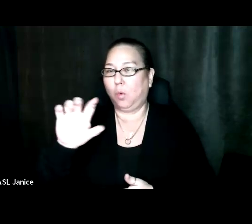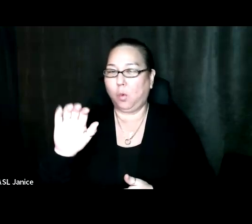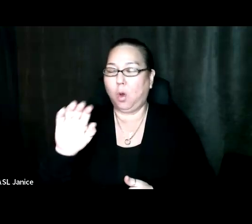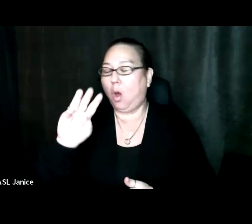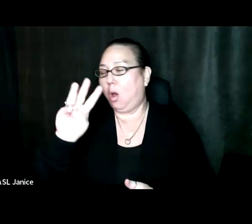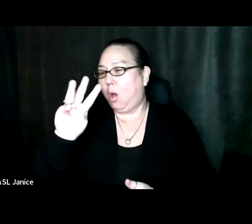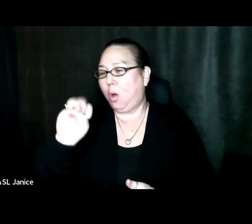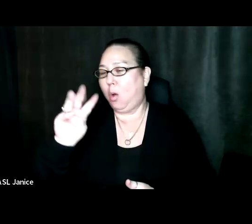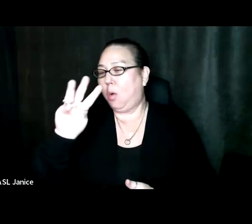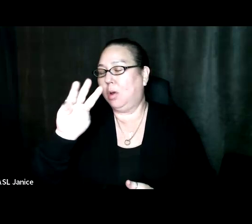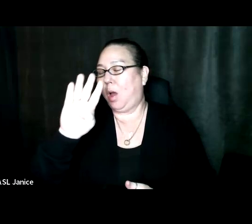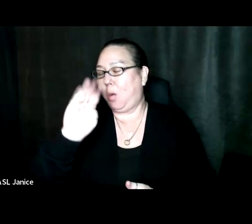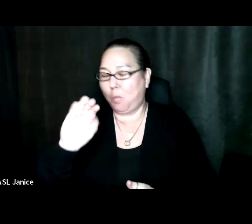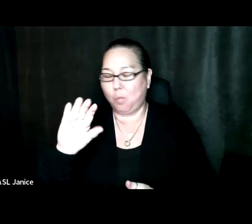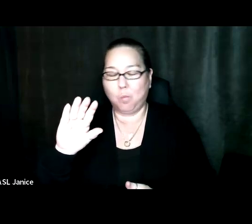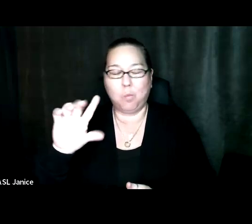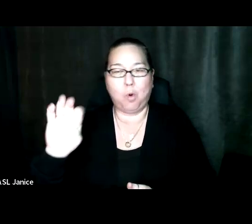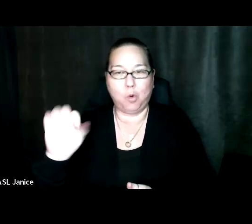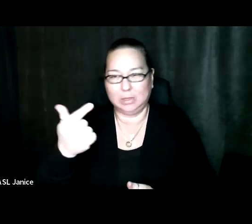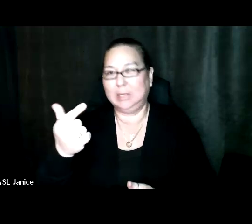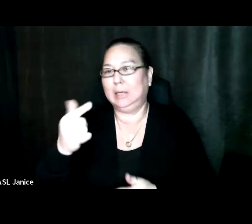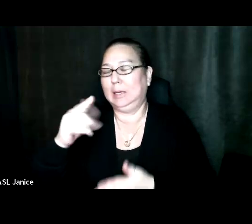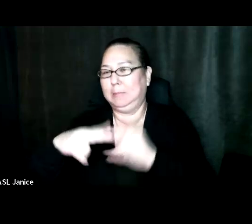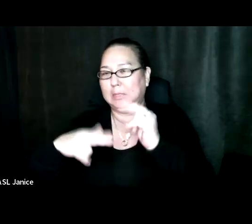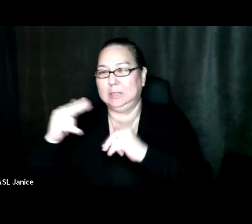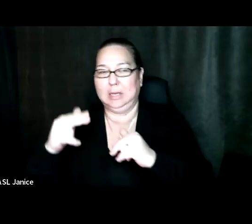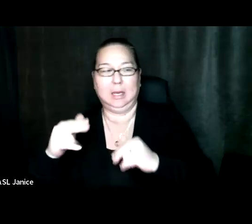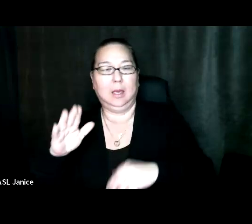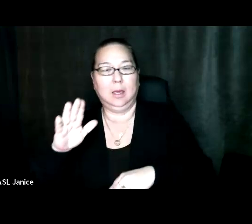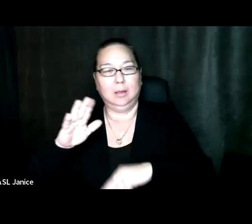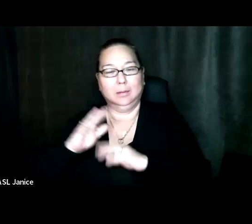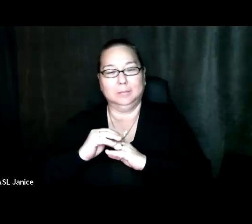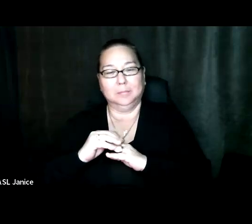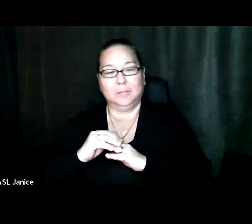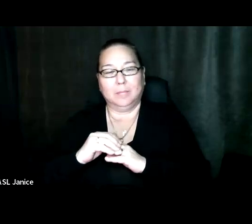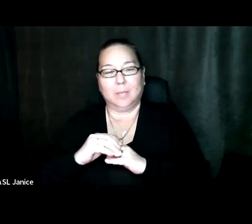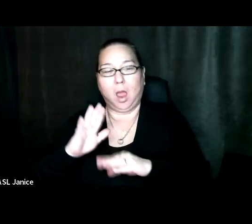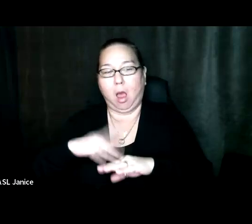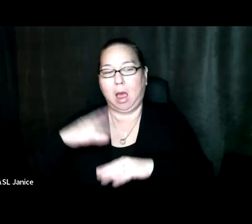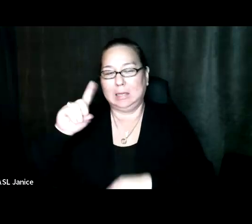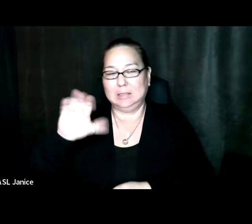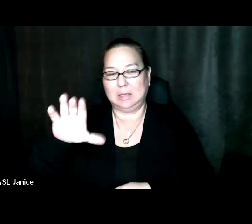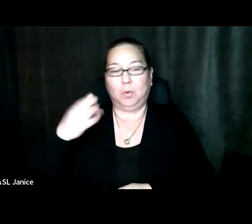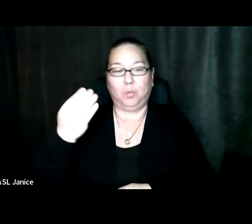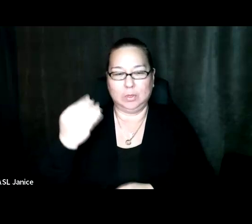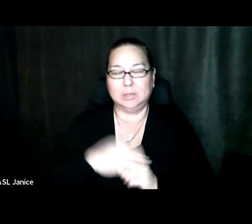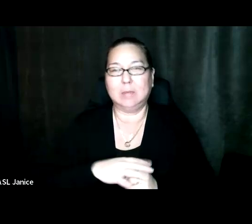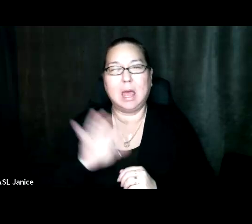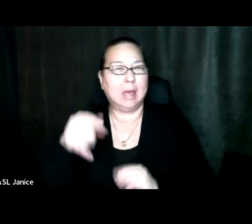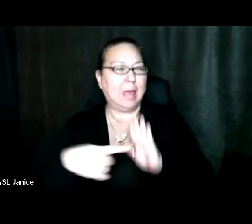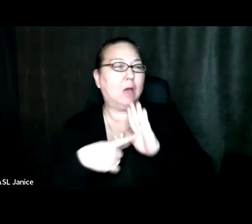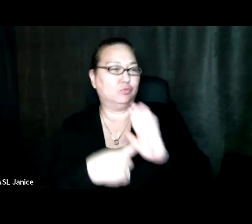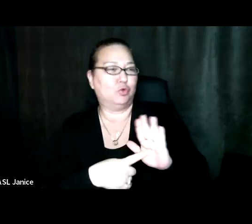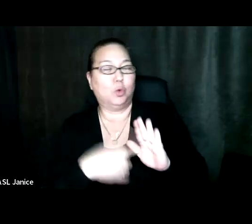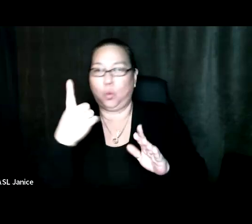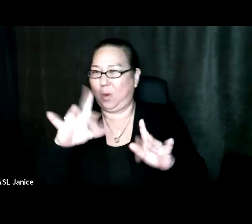December 14th. The showcase provided families and students the opportunity to visit all of their school options in one event